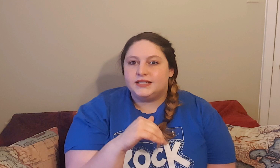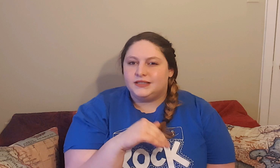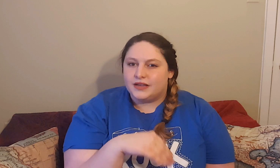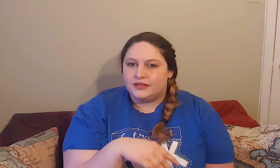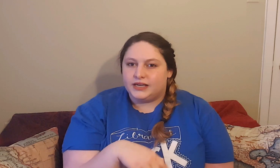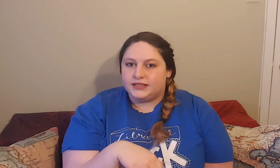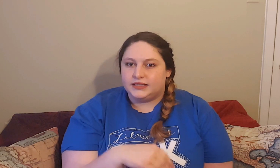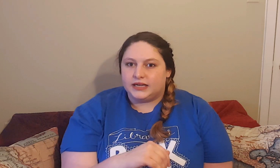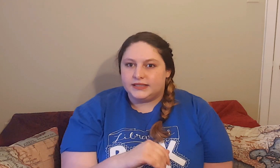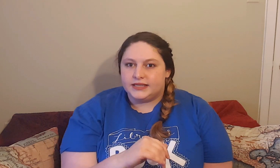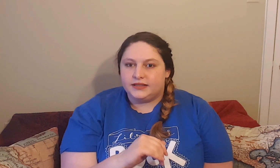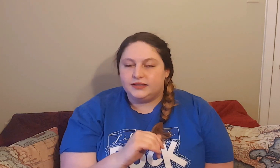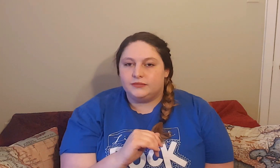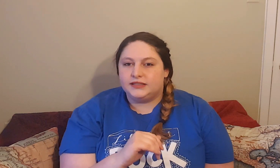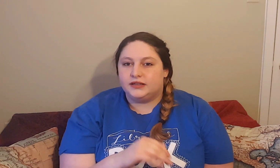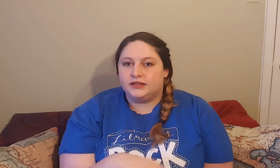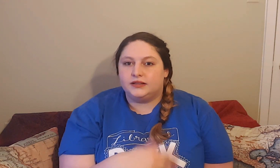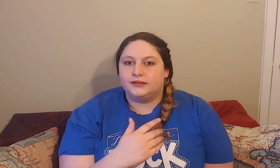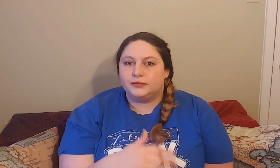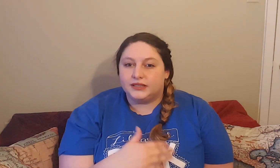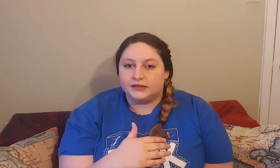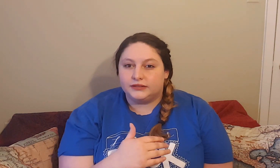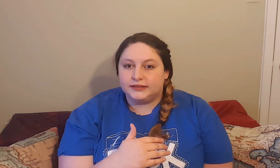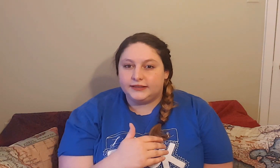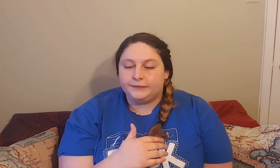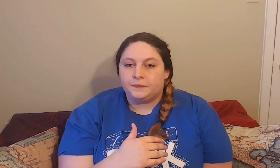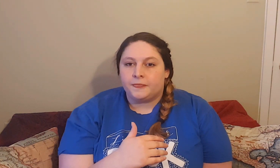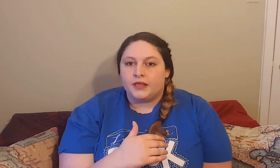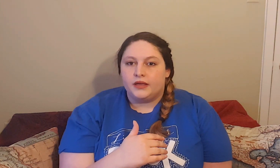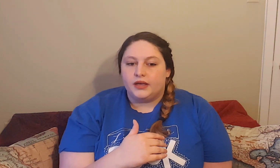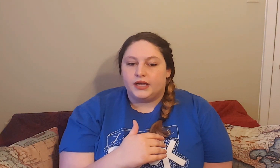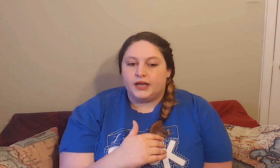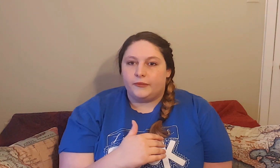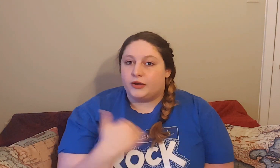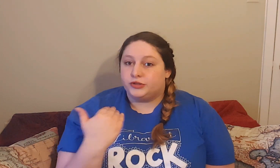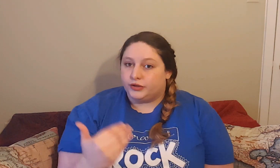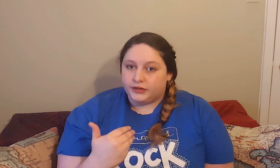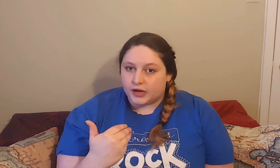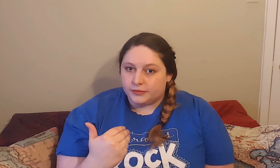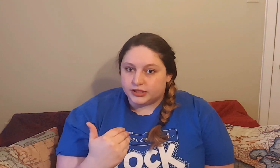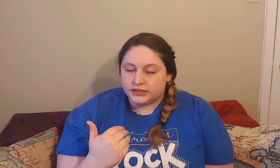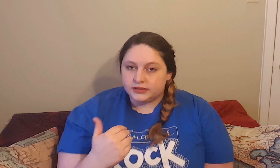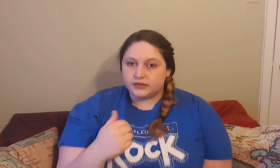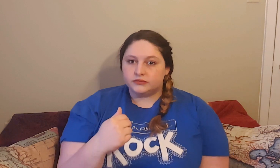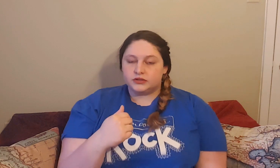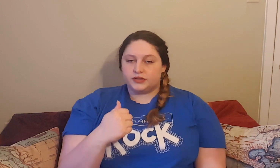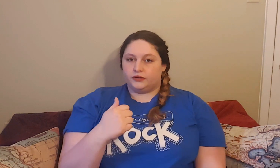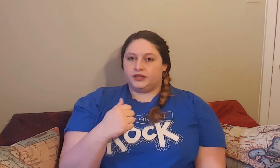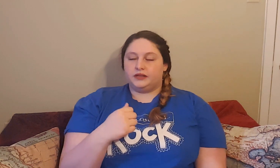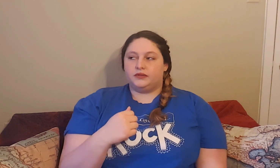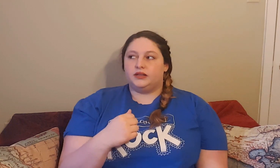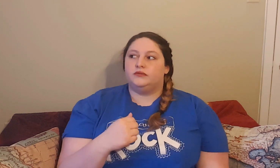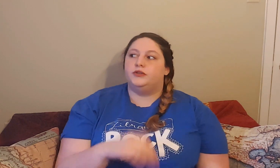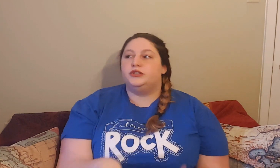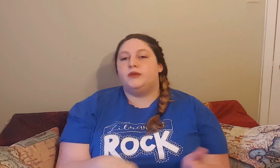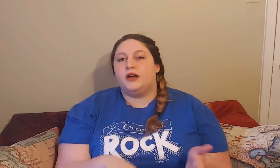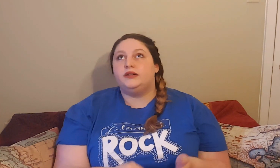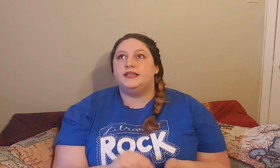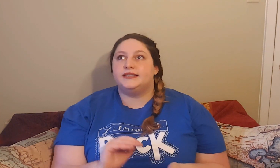16, 17, 18, 19 can be done a little bit differently. I'll show you the options. So think of it, first round is, think of